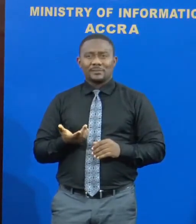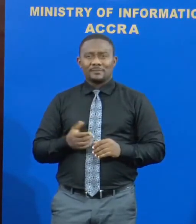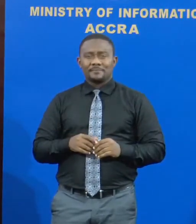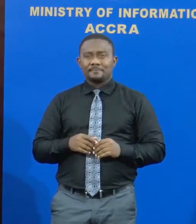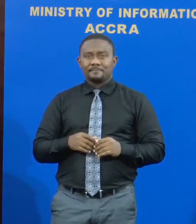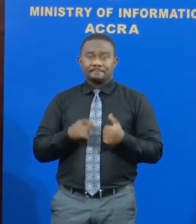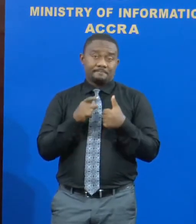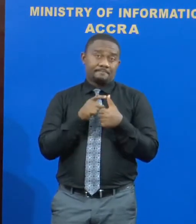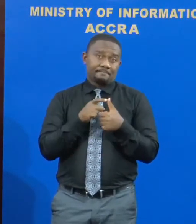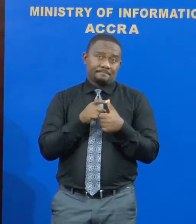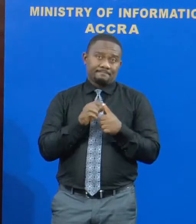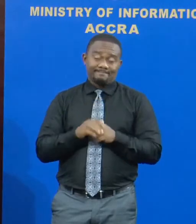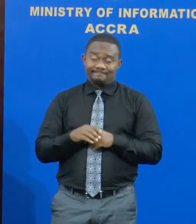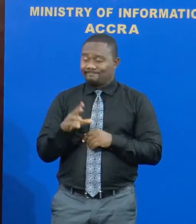Number one, convenience.